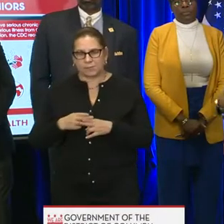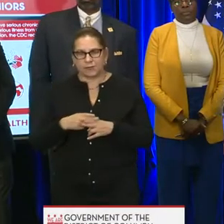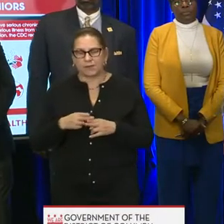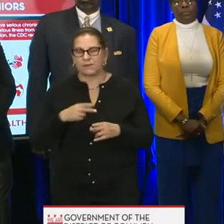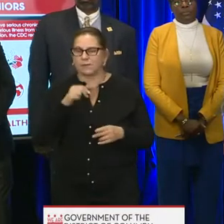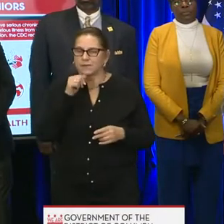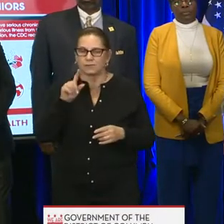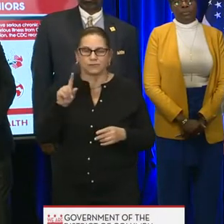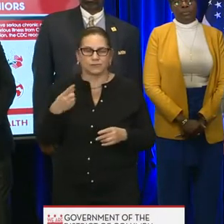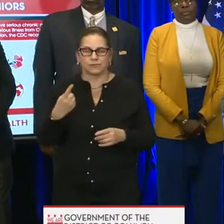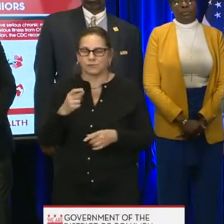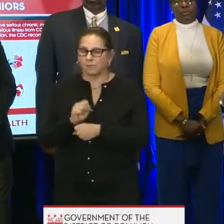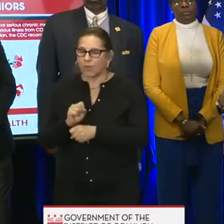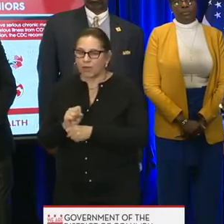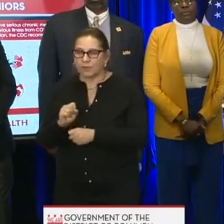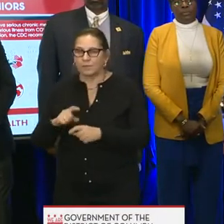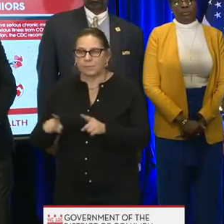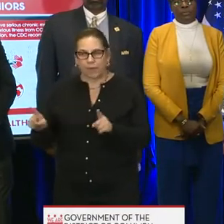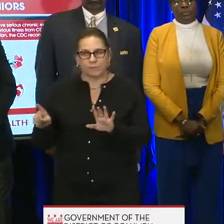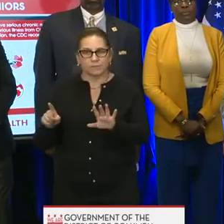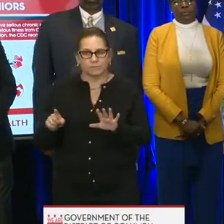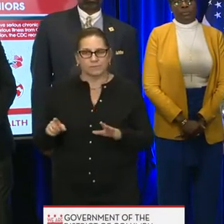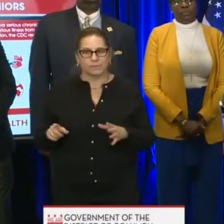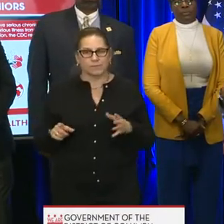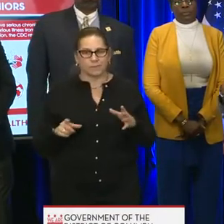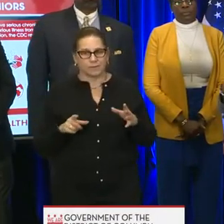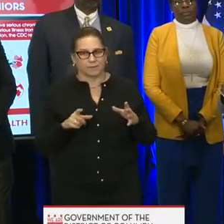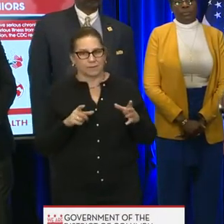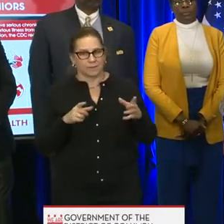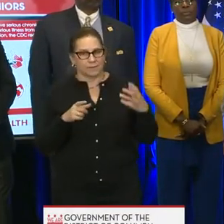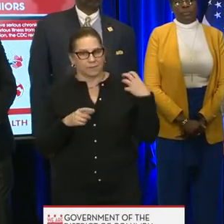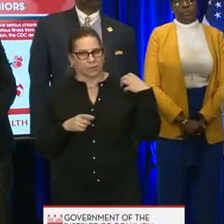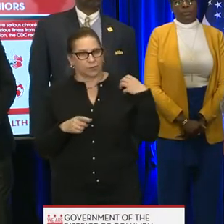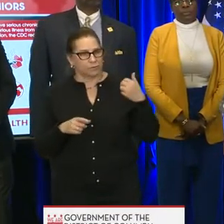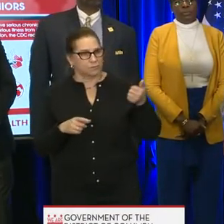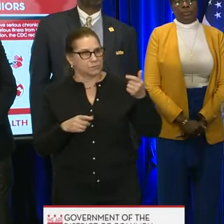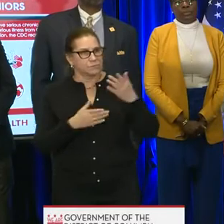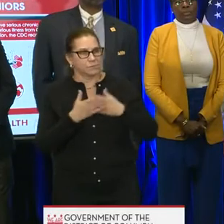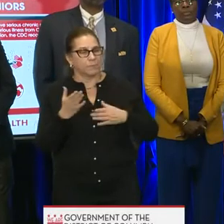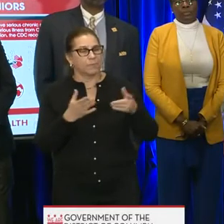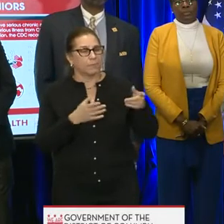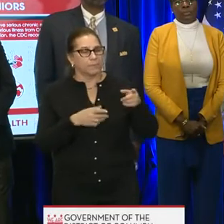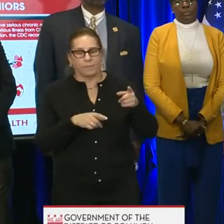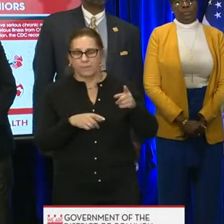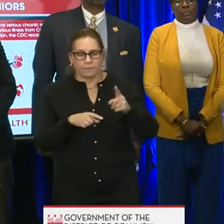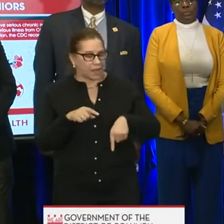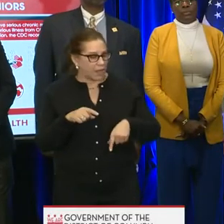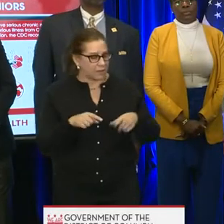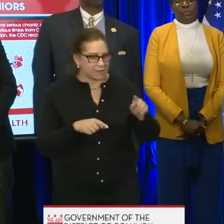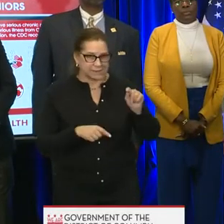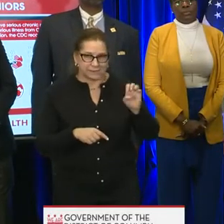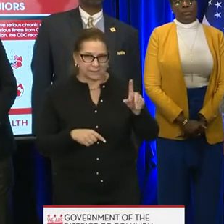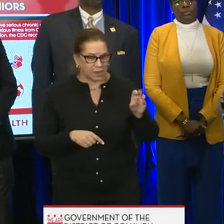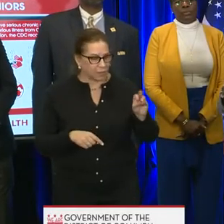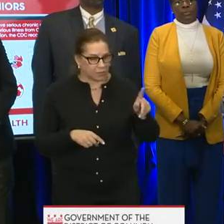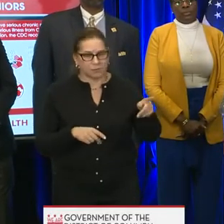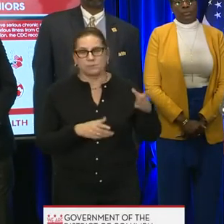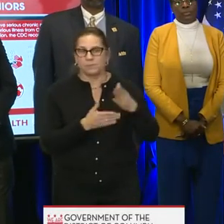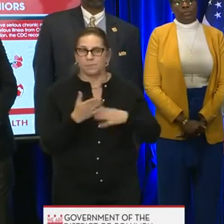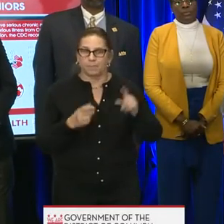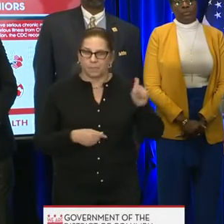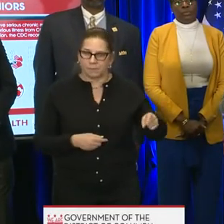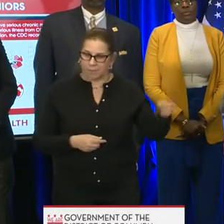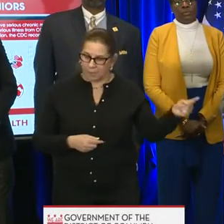our employees, but employees that cannot telework and have to be at work to do their jobs. So